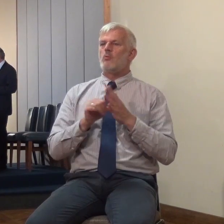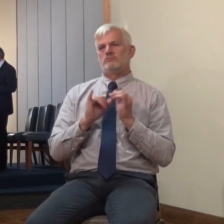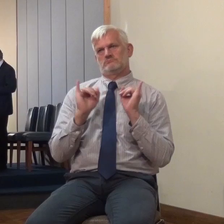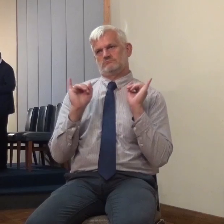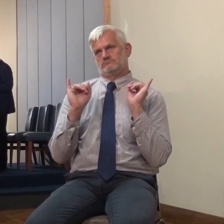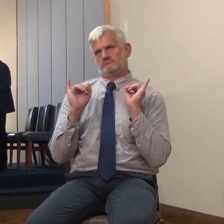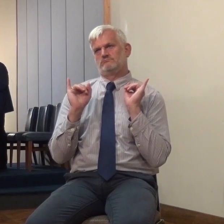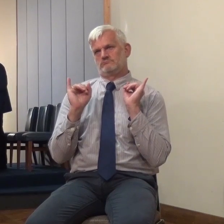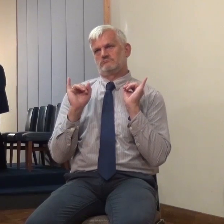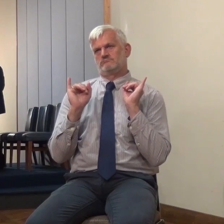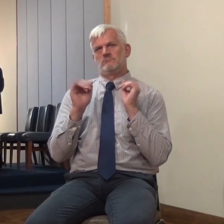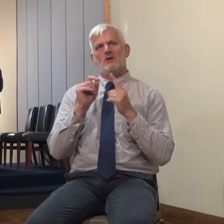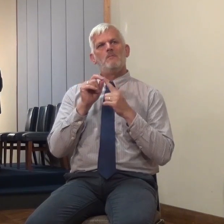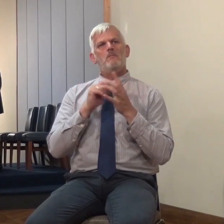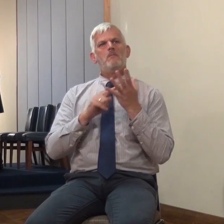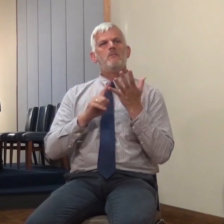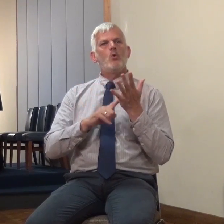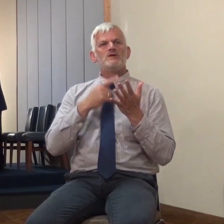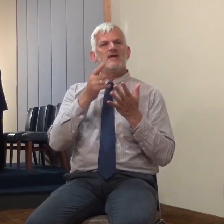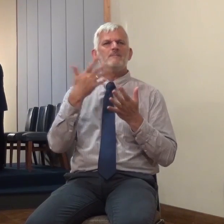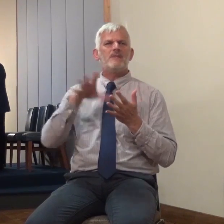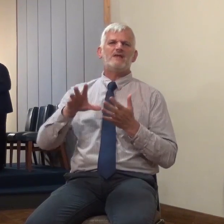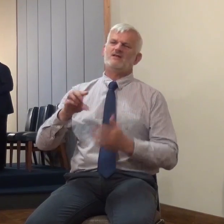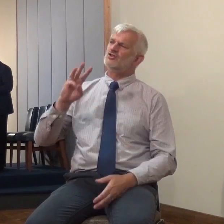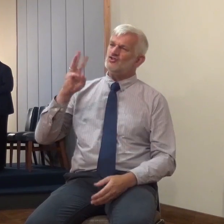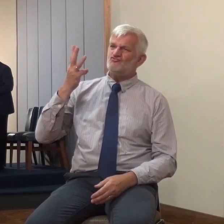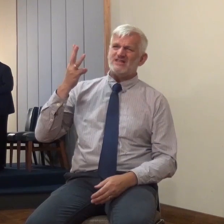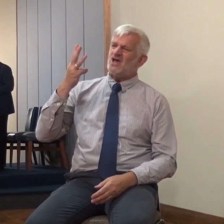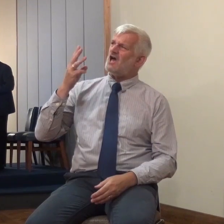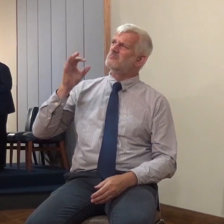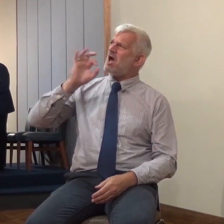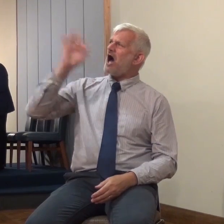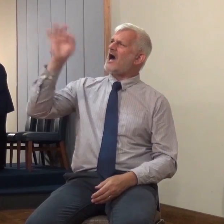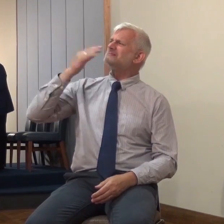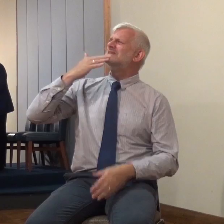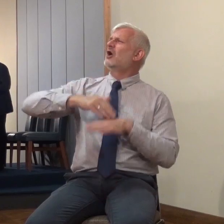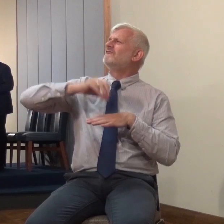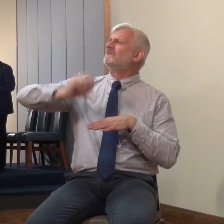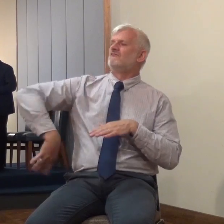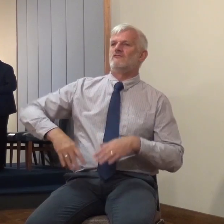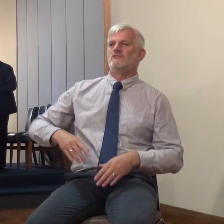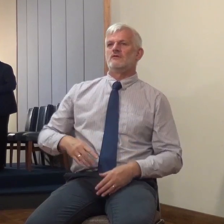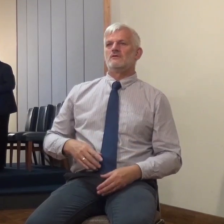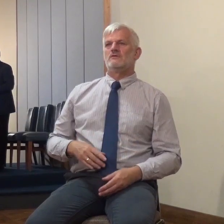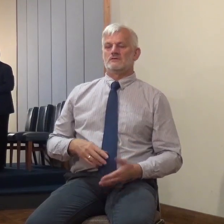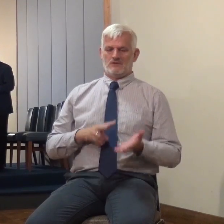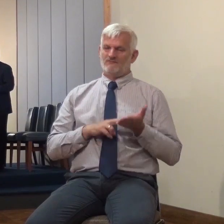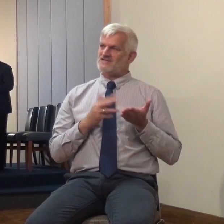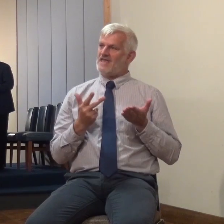us, concerning this thing, I pleaded with the Lord 3 times that it might depart from me. He tells us this in verse